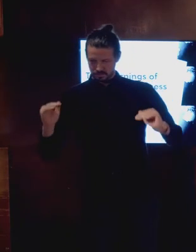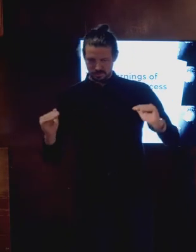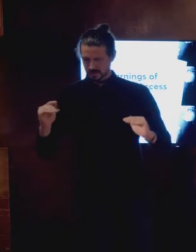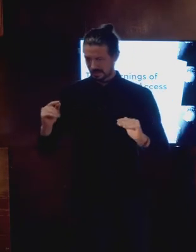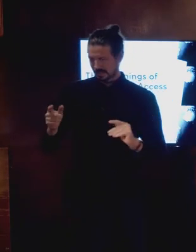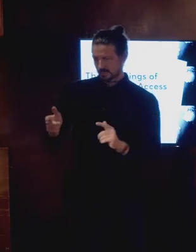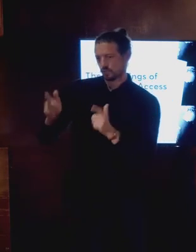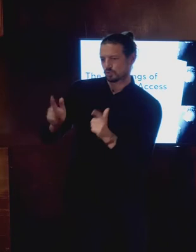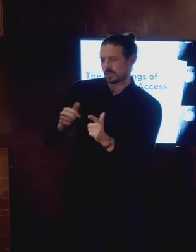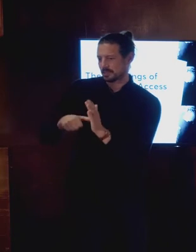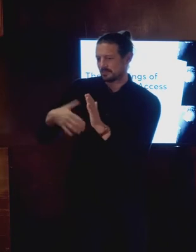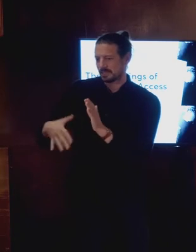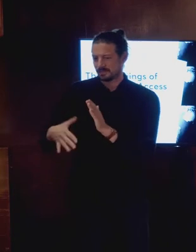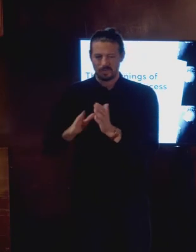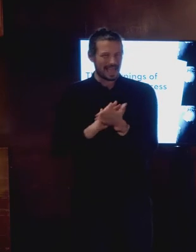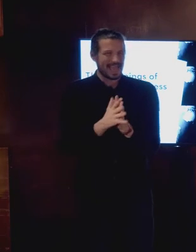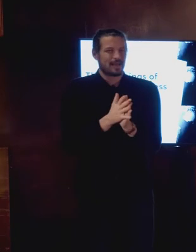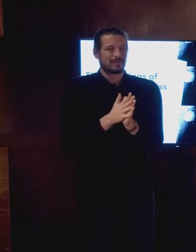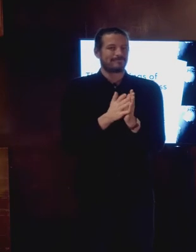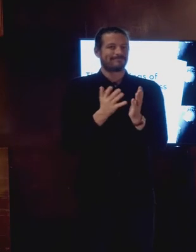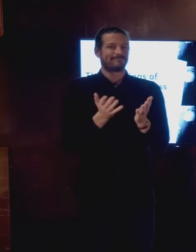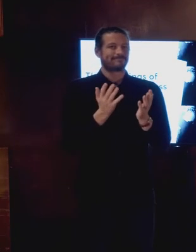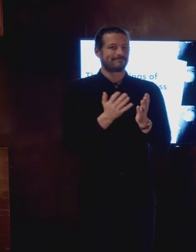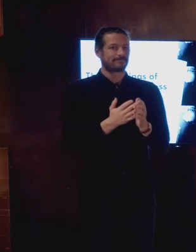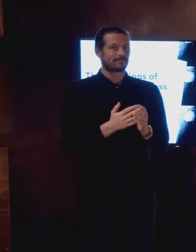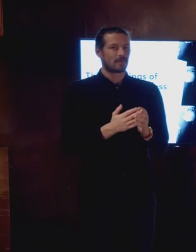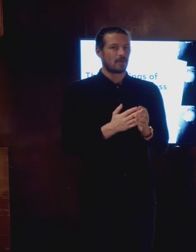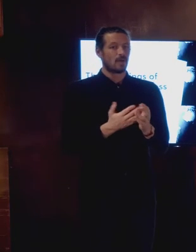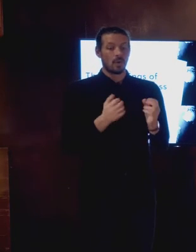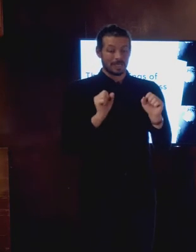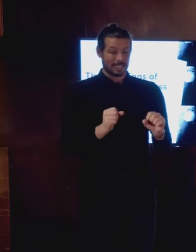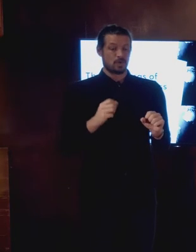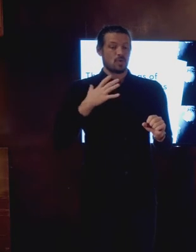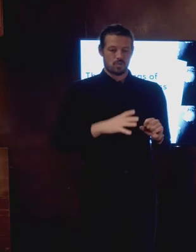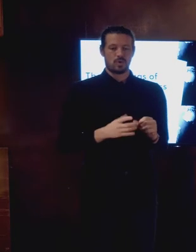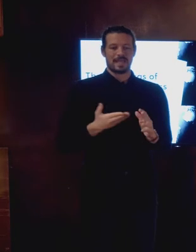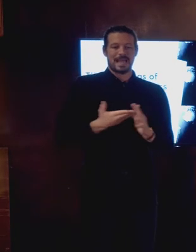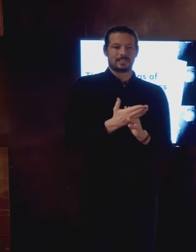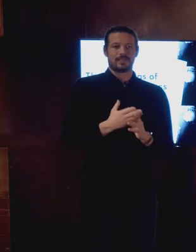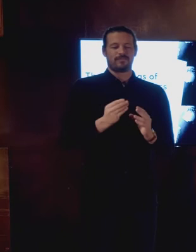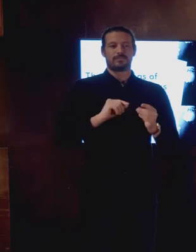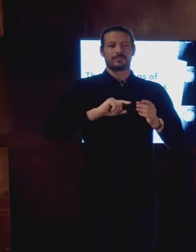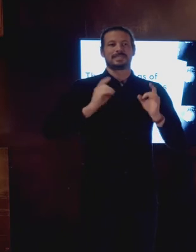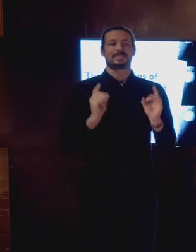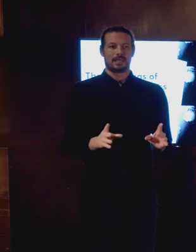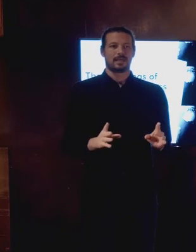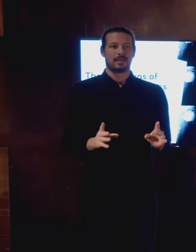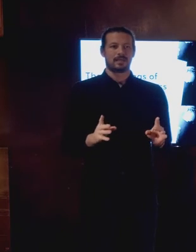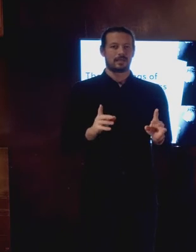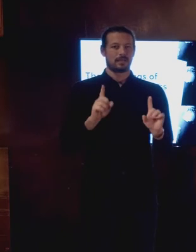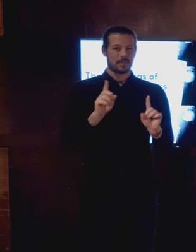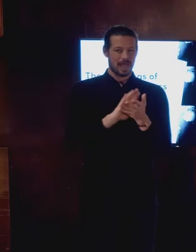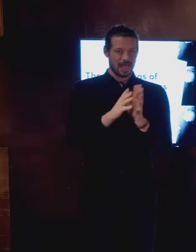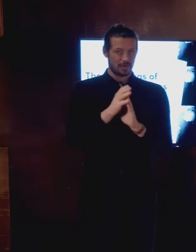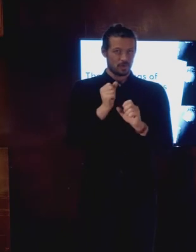or I don't know, the best way to go about it, or from going right from the get-go, we want to include these things, but then obviously making it accessible